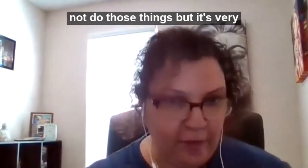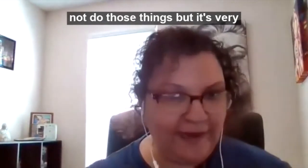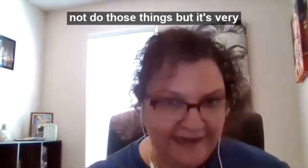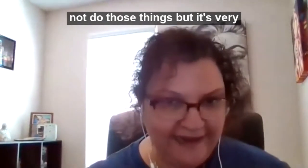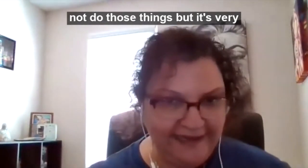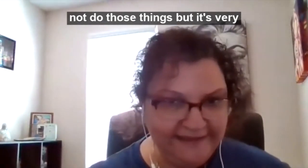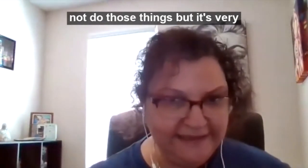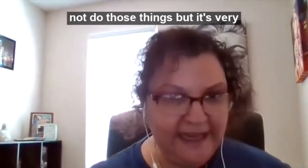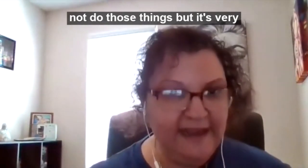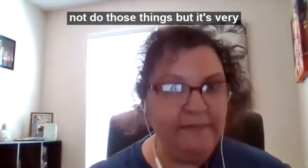those things.